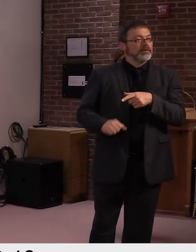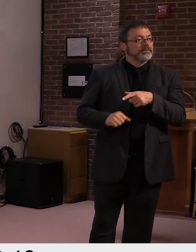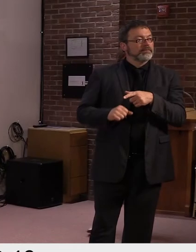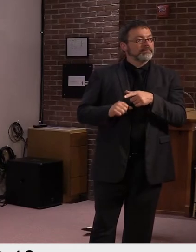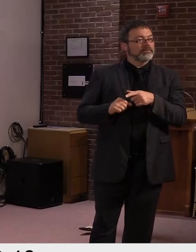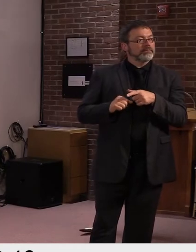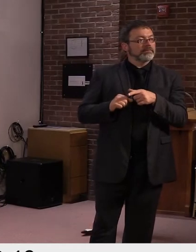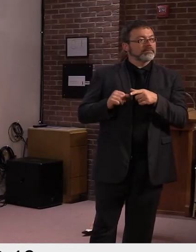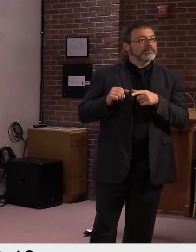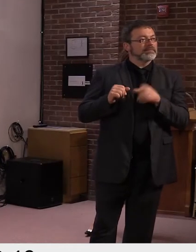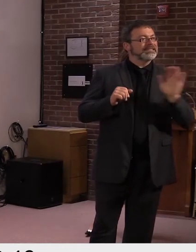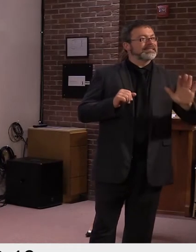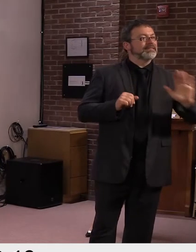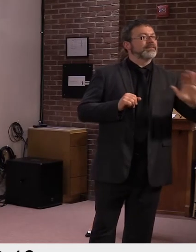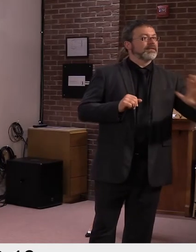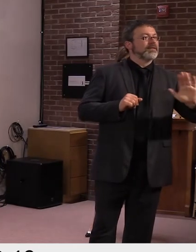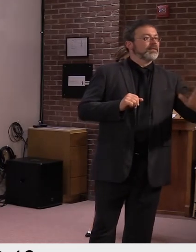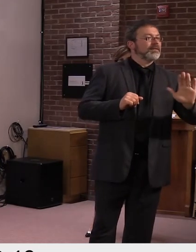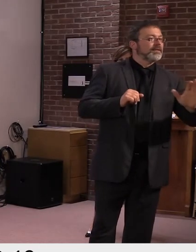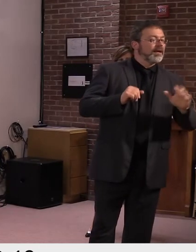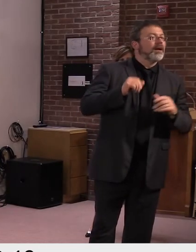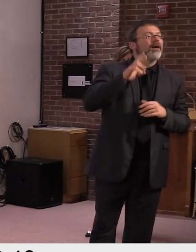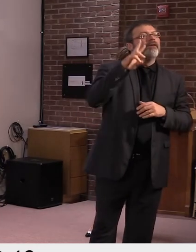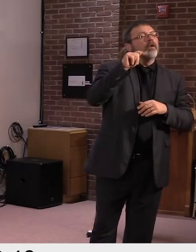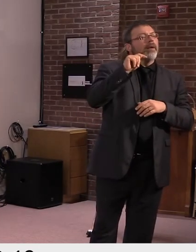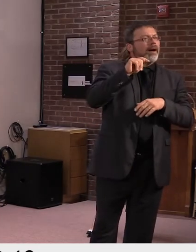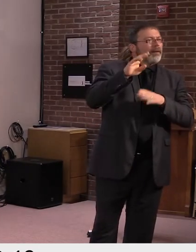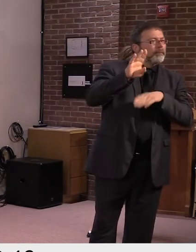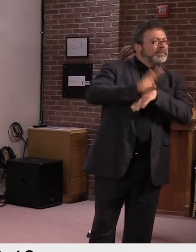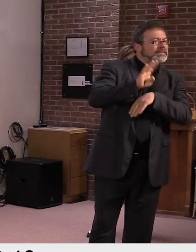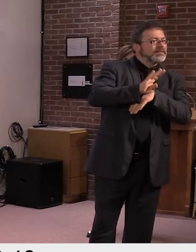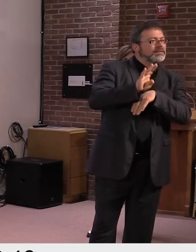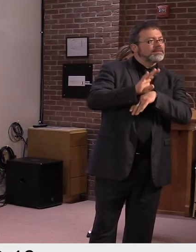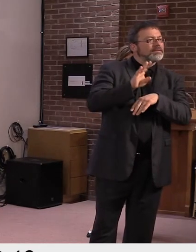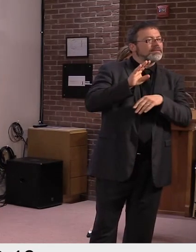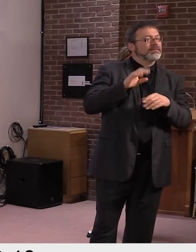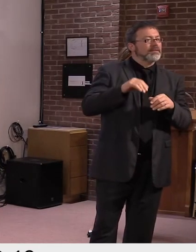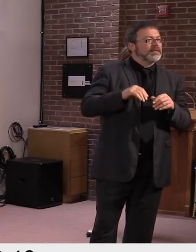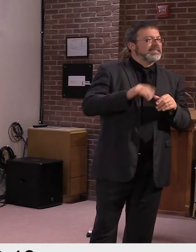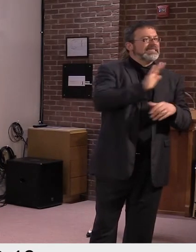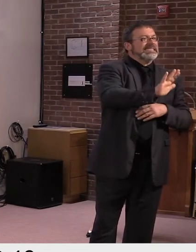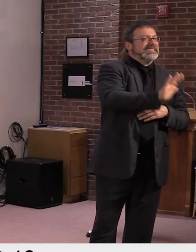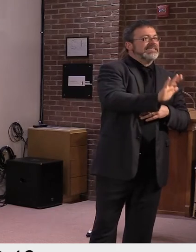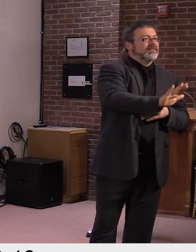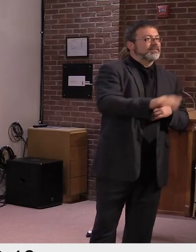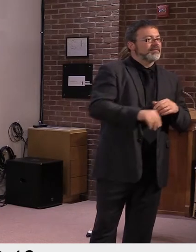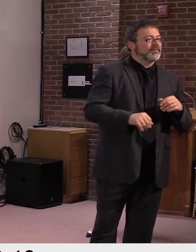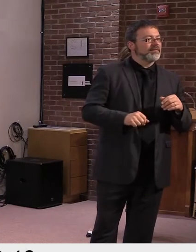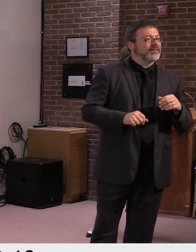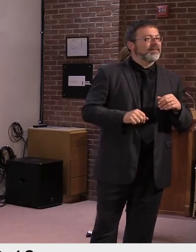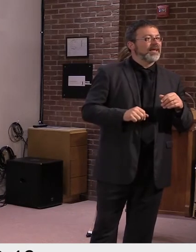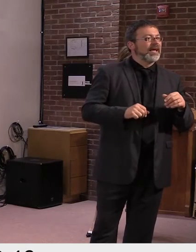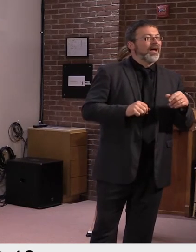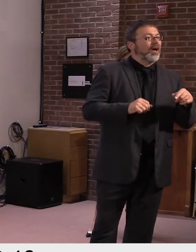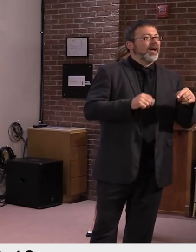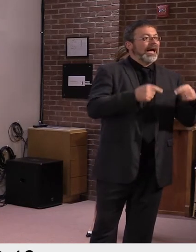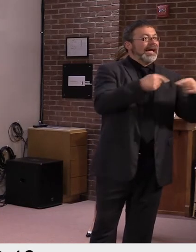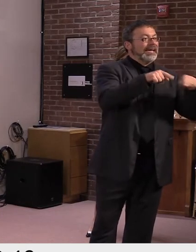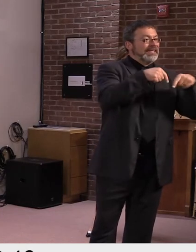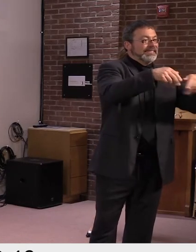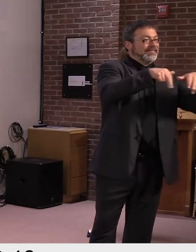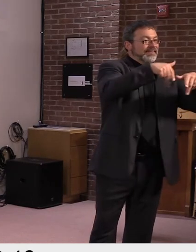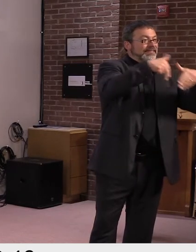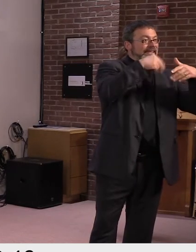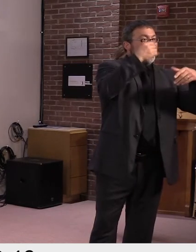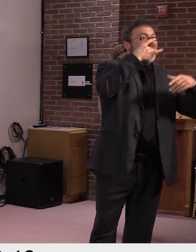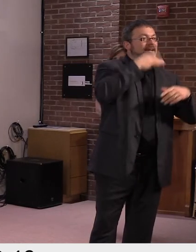Hi, Governor. If there's time, I'd be interested to hear what your reaction is to the drivers down in Talladega. But for